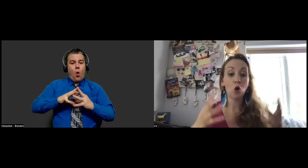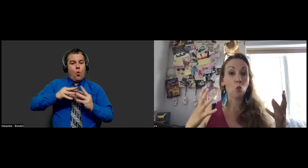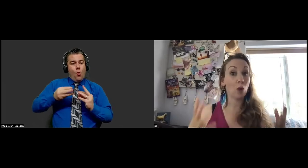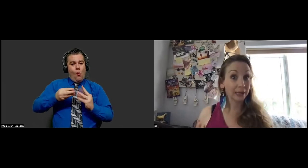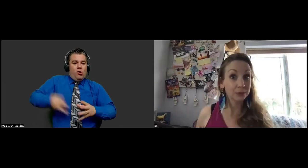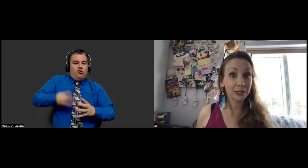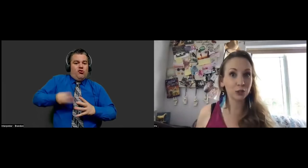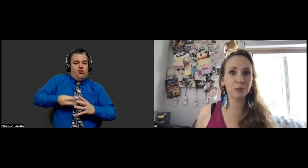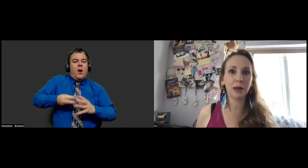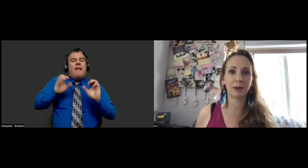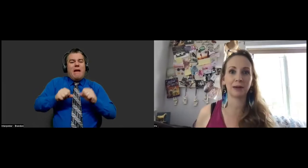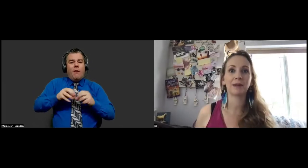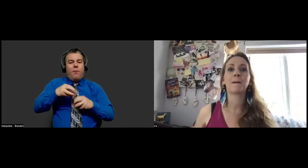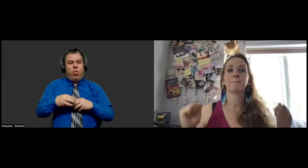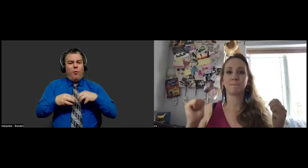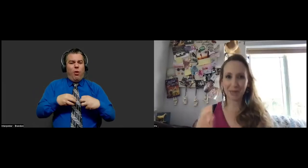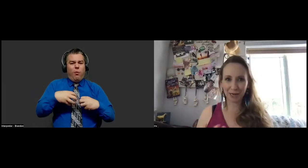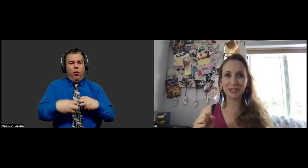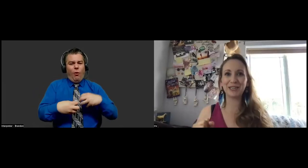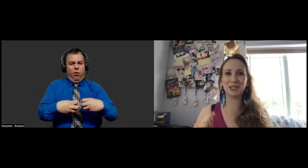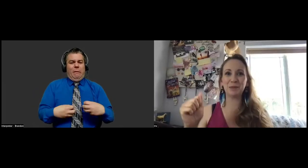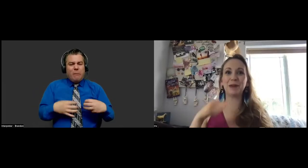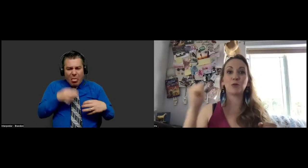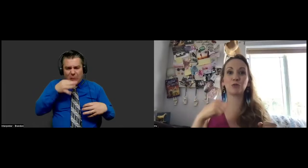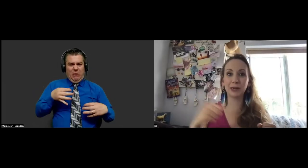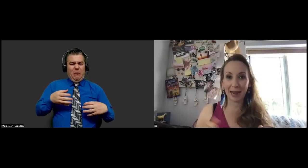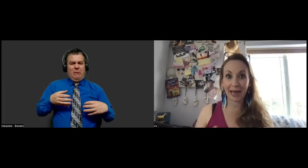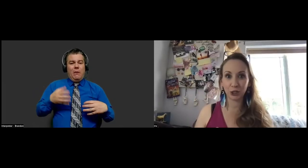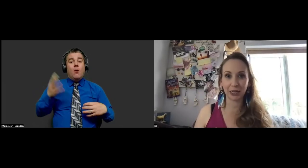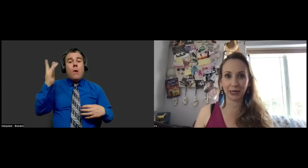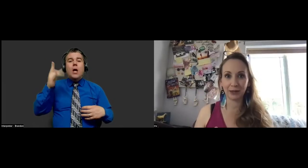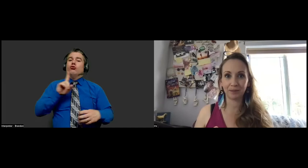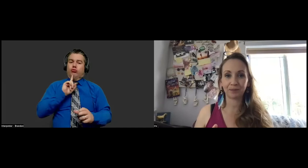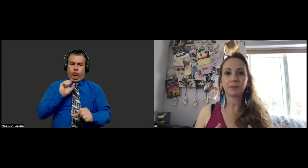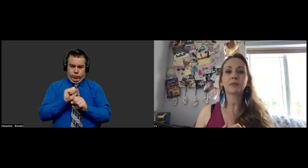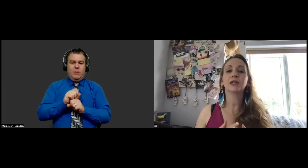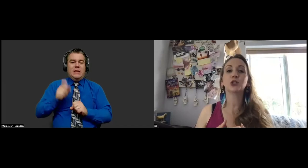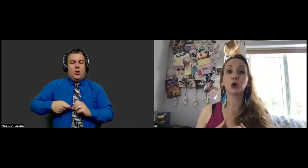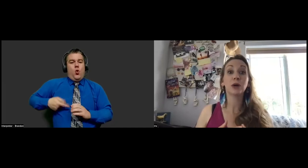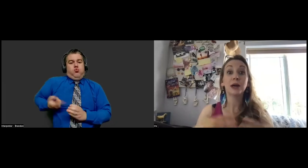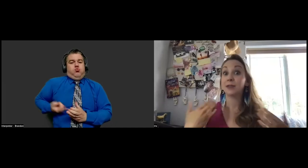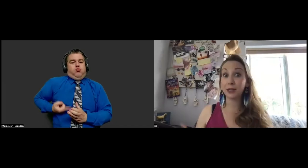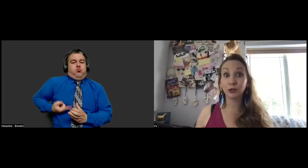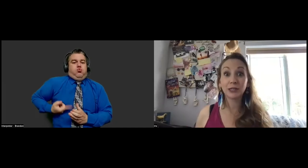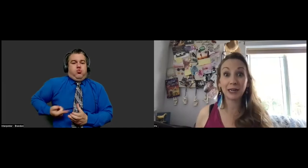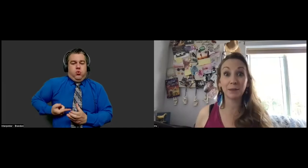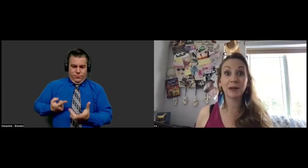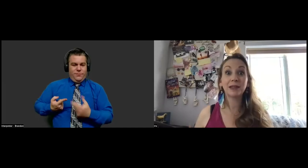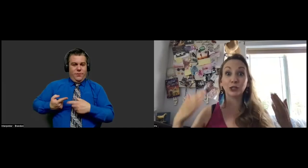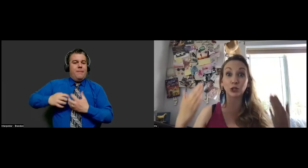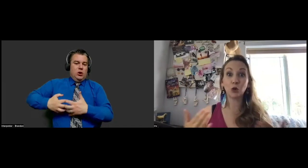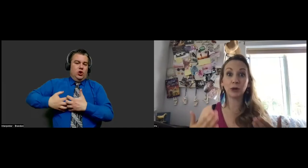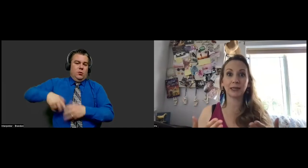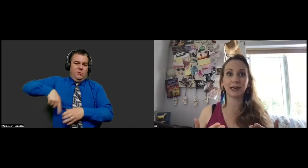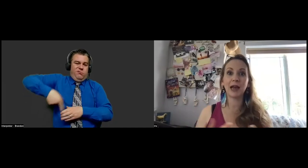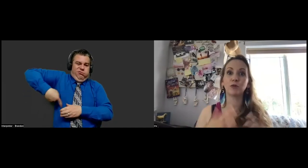going, why is my soup clumpy? Because it needs to be really agitated. So there's a tip that